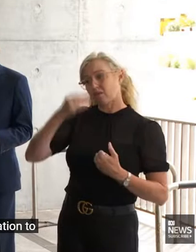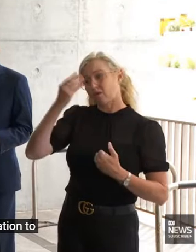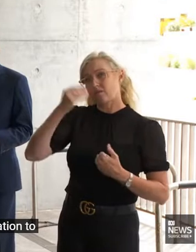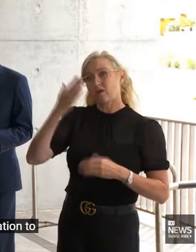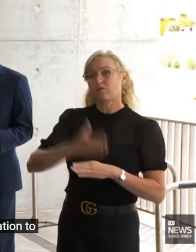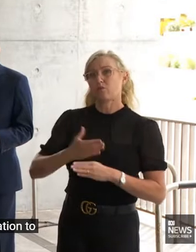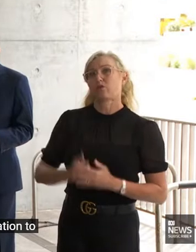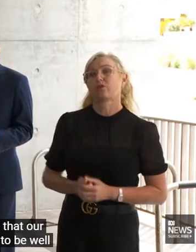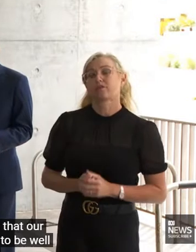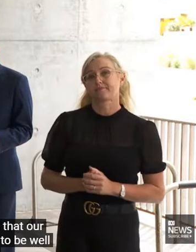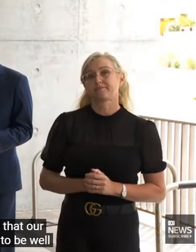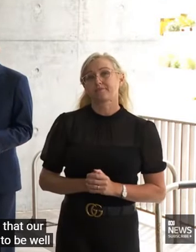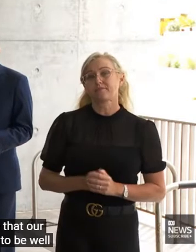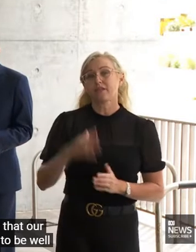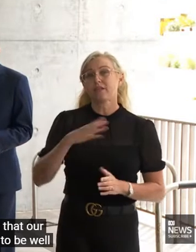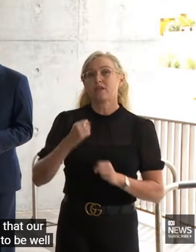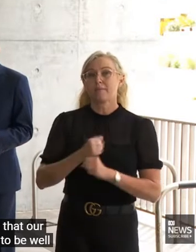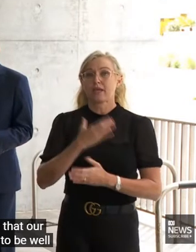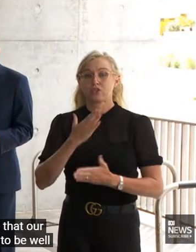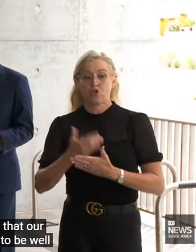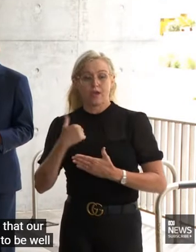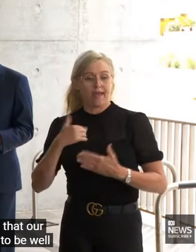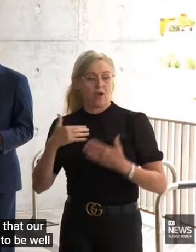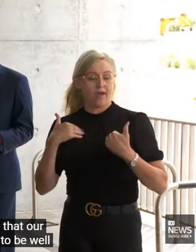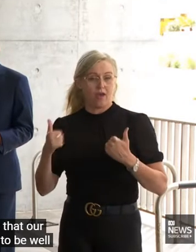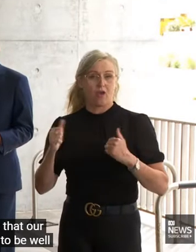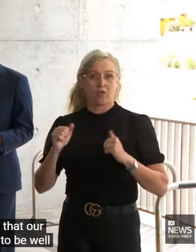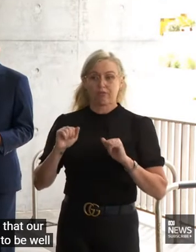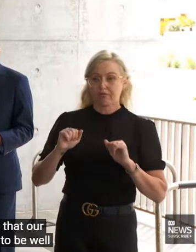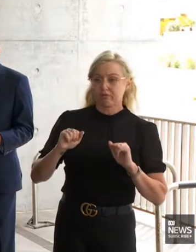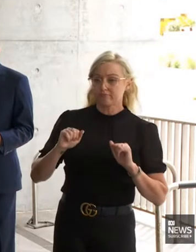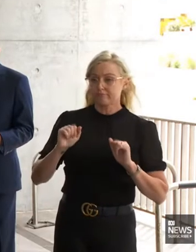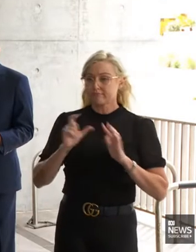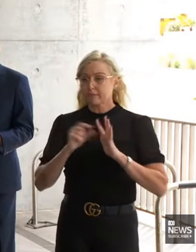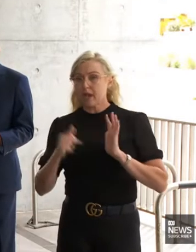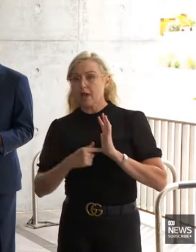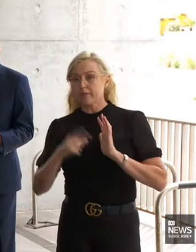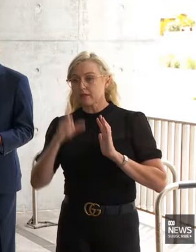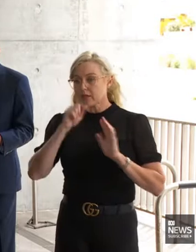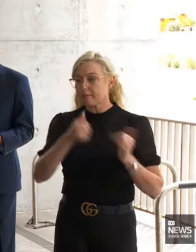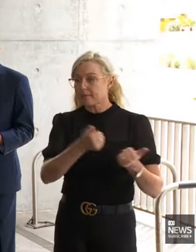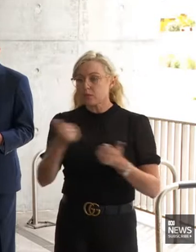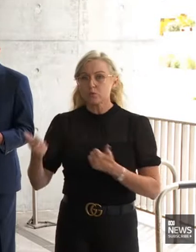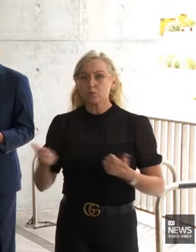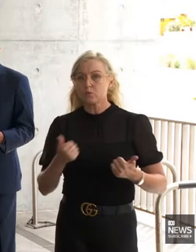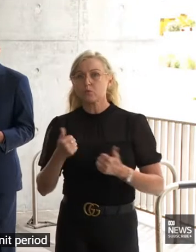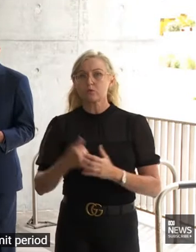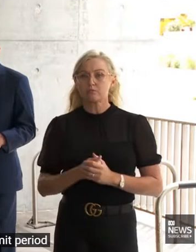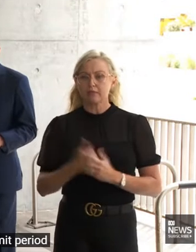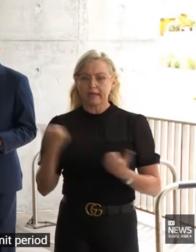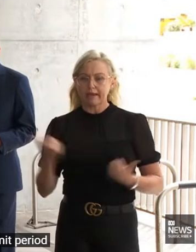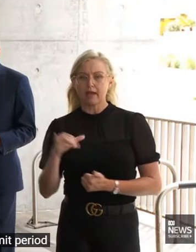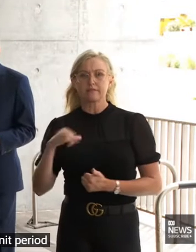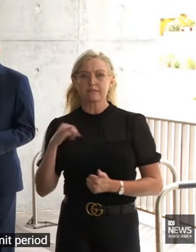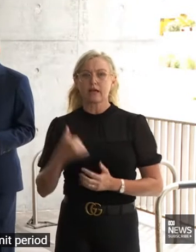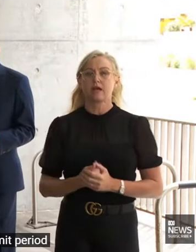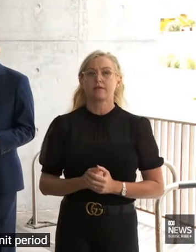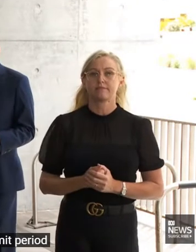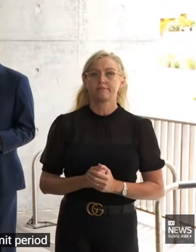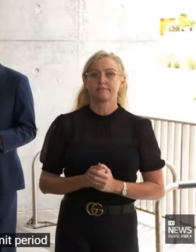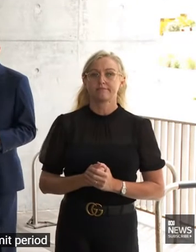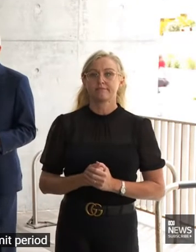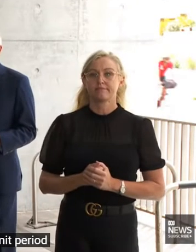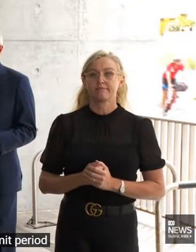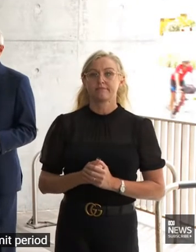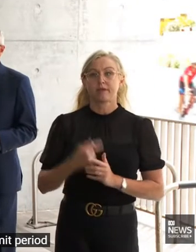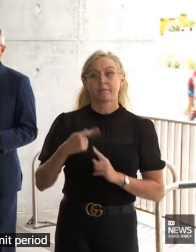making sure that our health system is able to be well manned during the summer period. And we've already heard from David there in